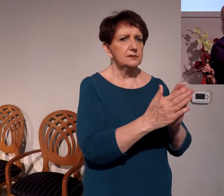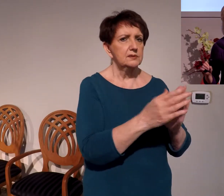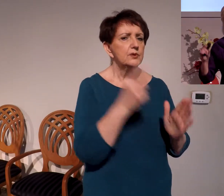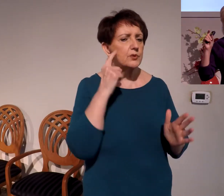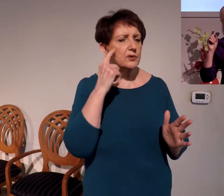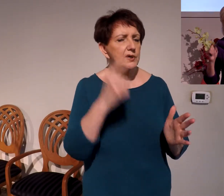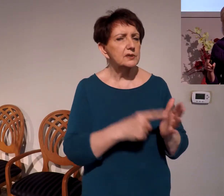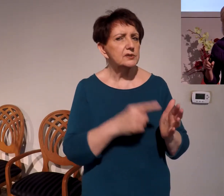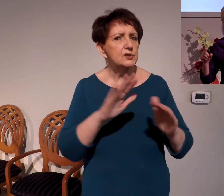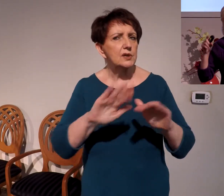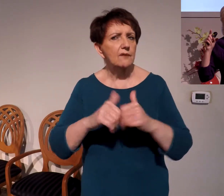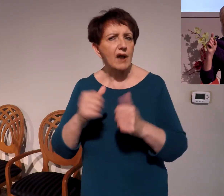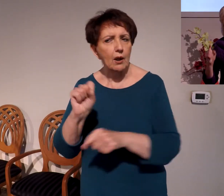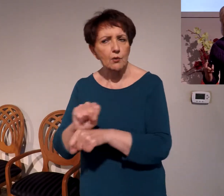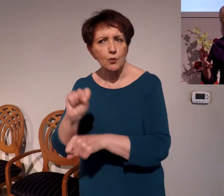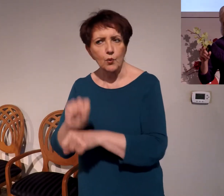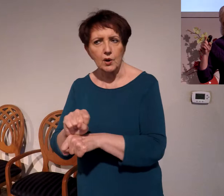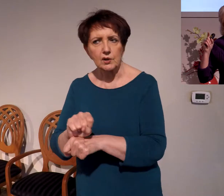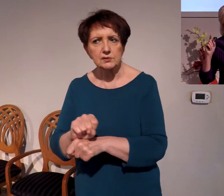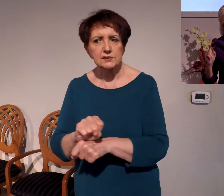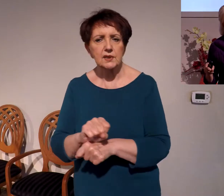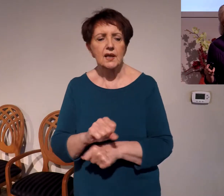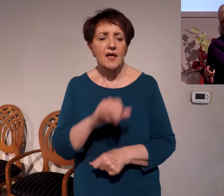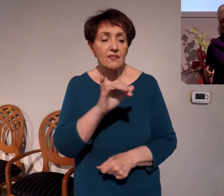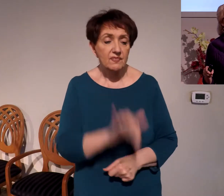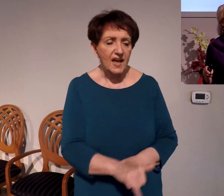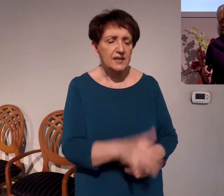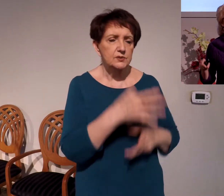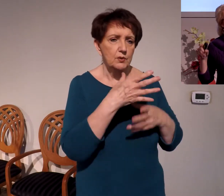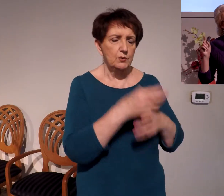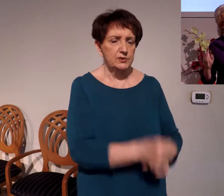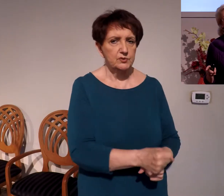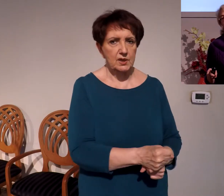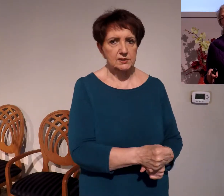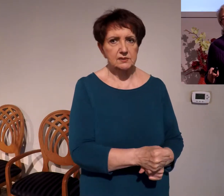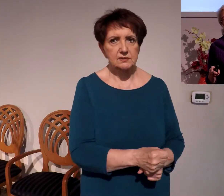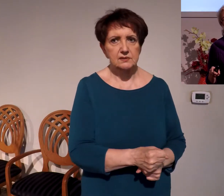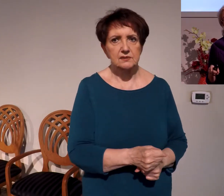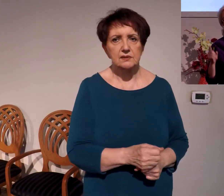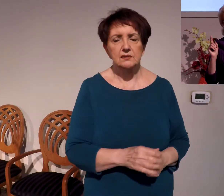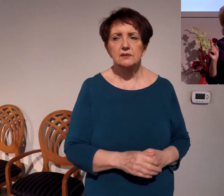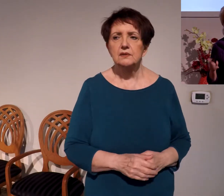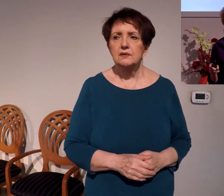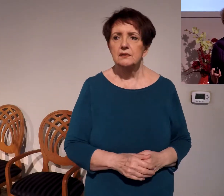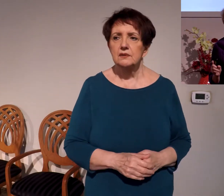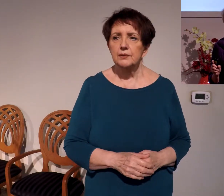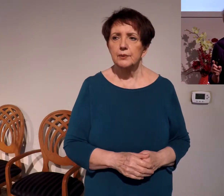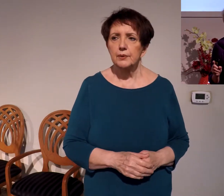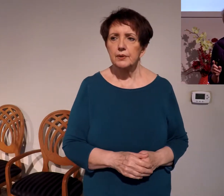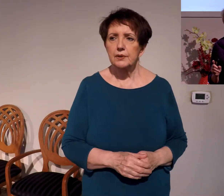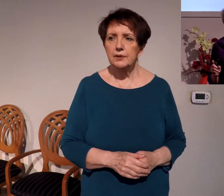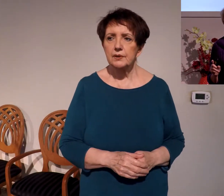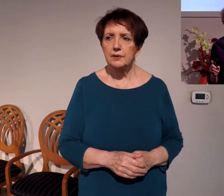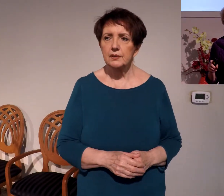it works. And that is what we trust. Somehow, it always works